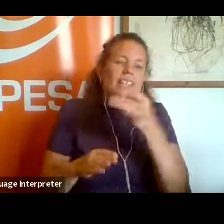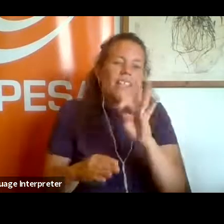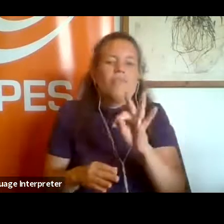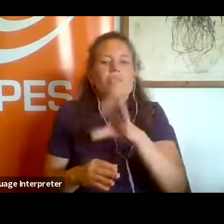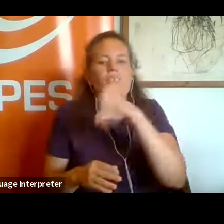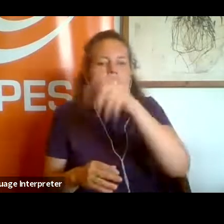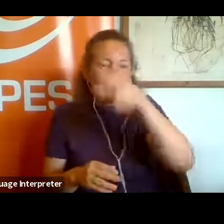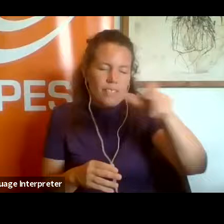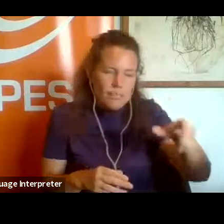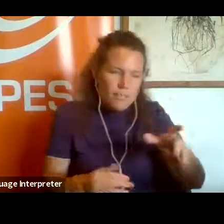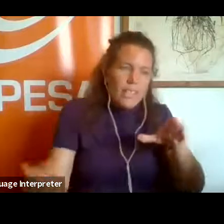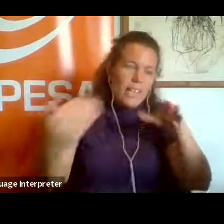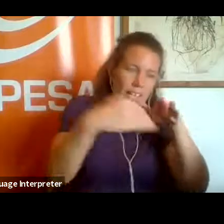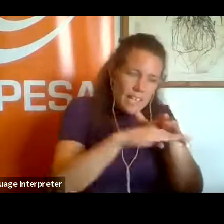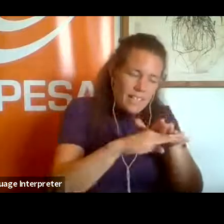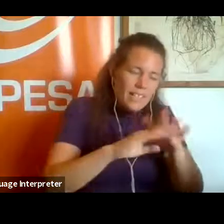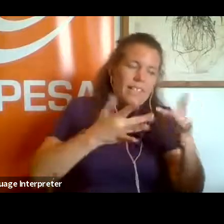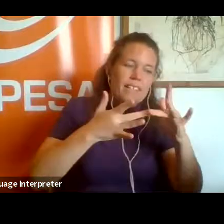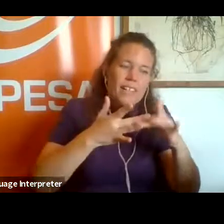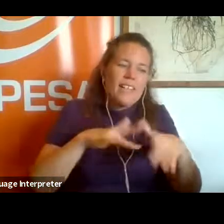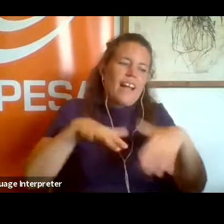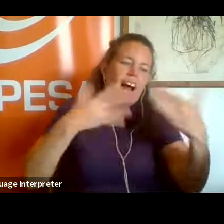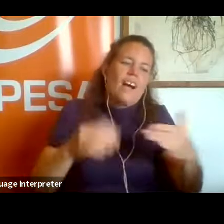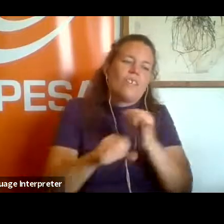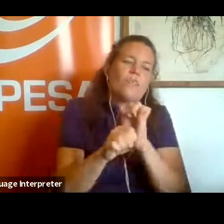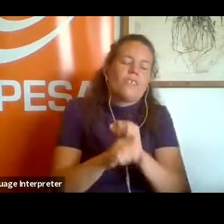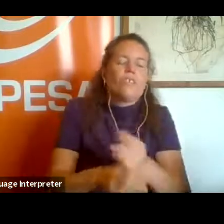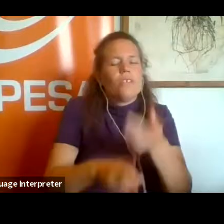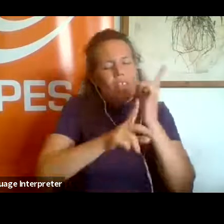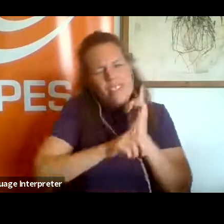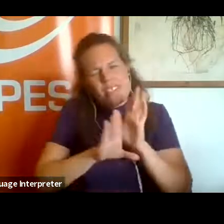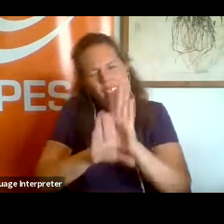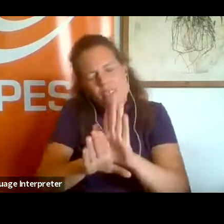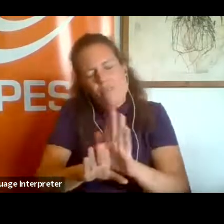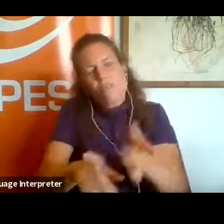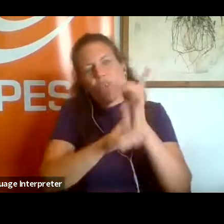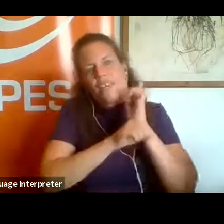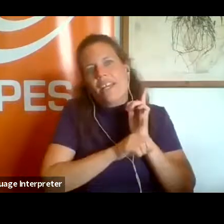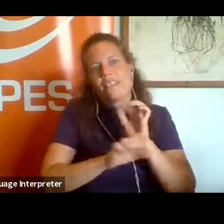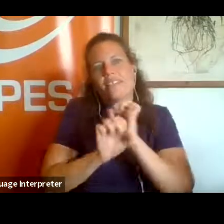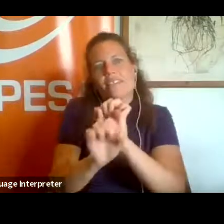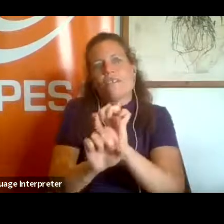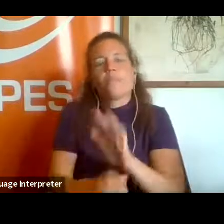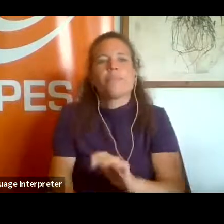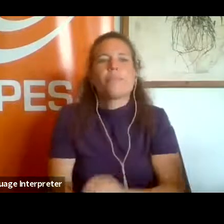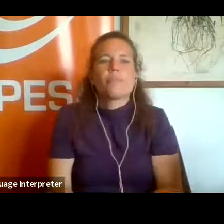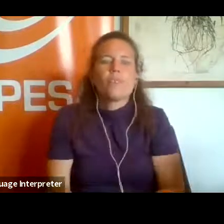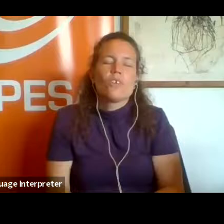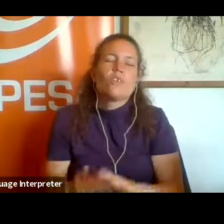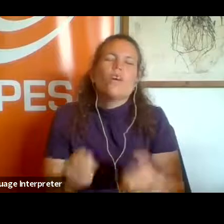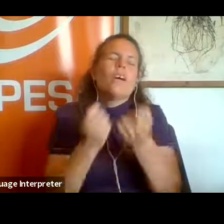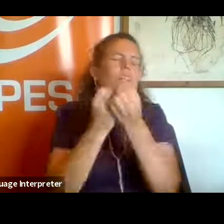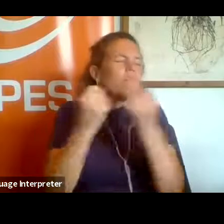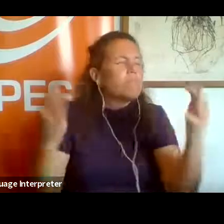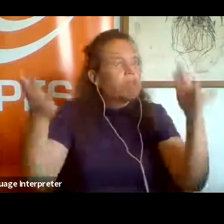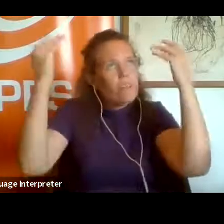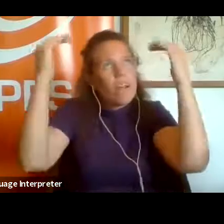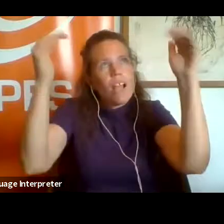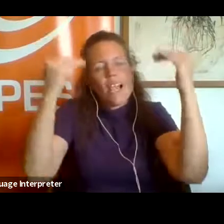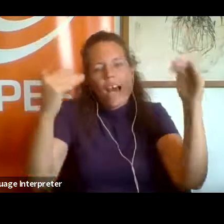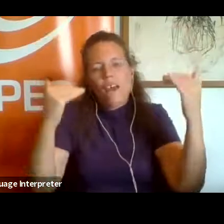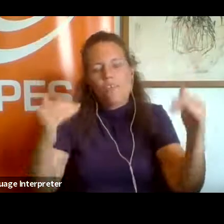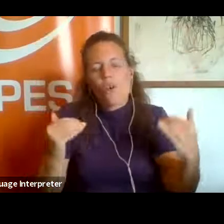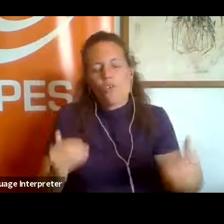internet, they're safe and protected. So I think at multiple levels, whether it's